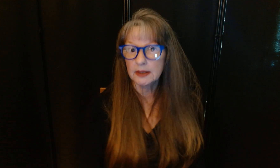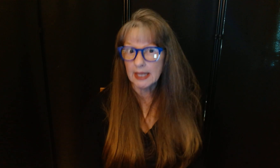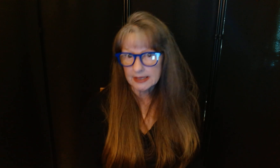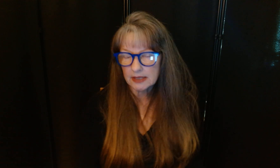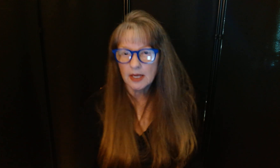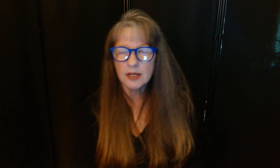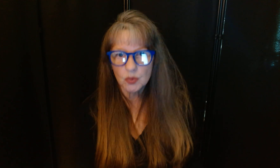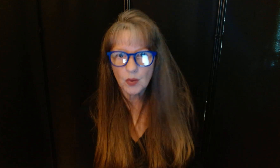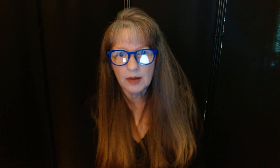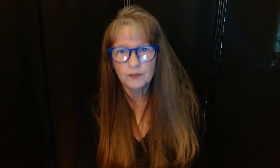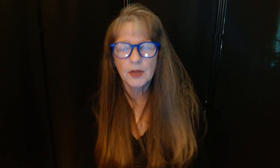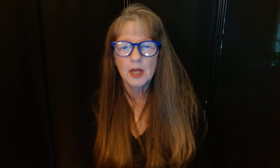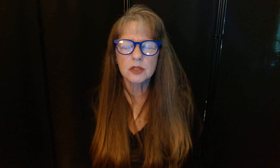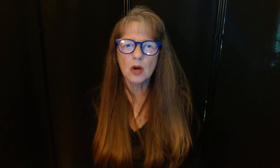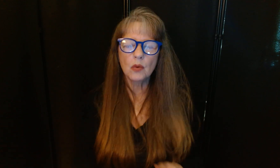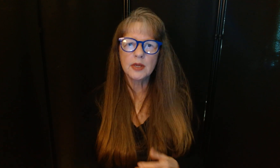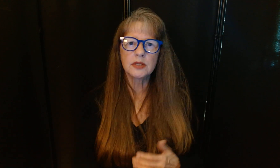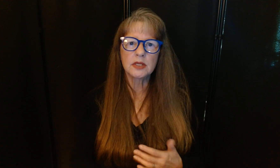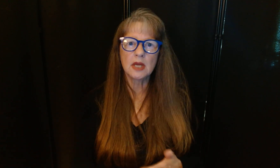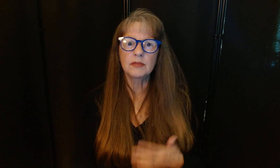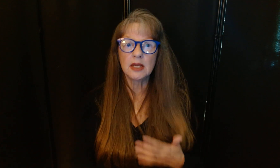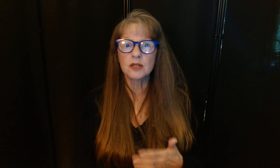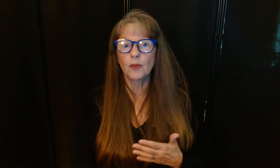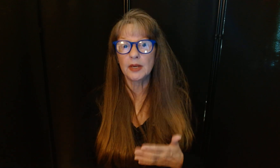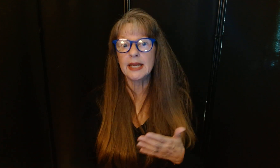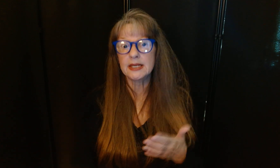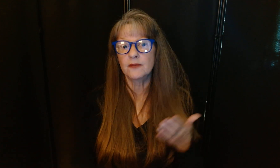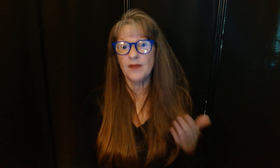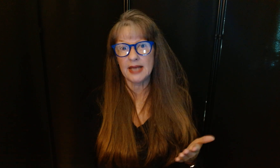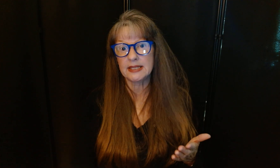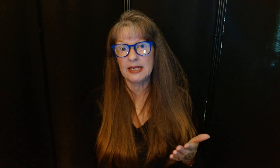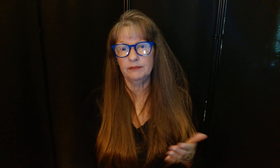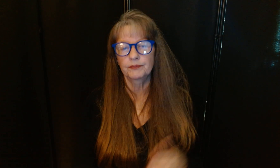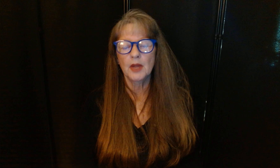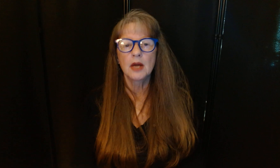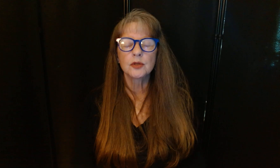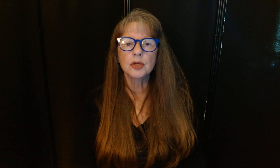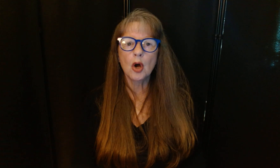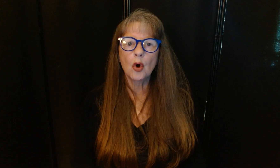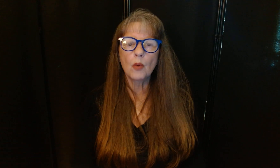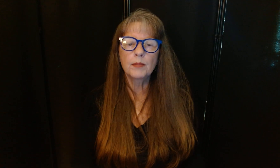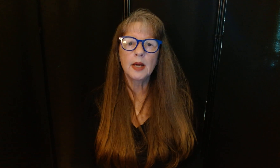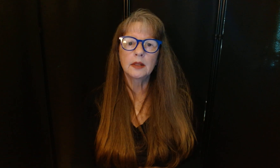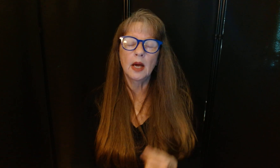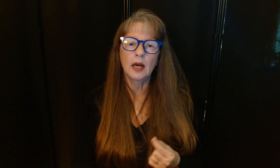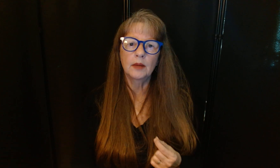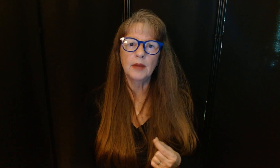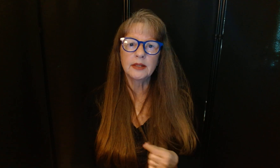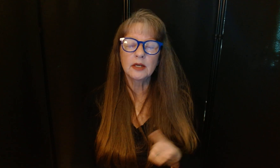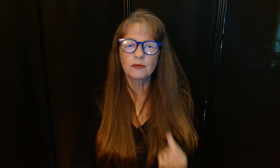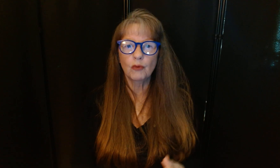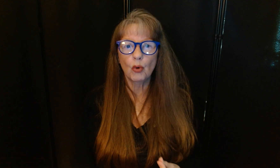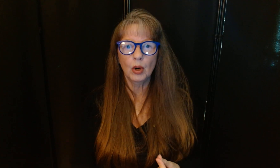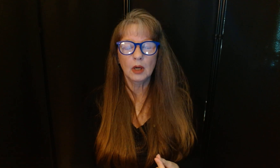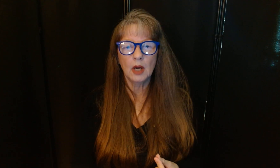Lent as well. So it's the same thing as 40 days of fasting. So, but I did it for